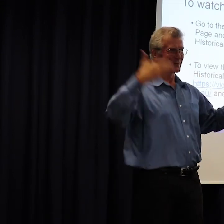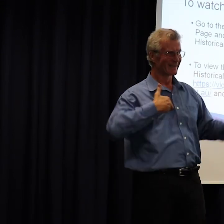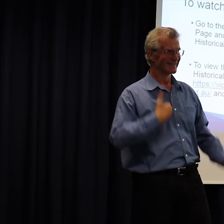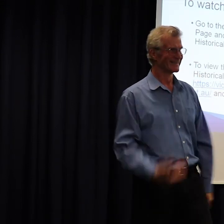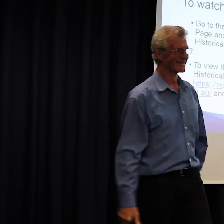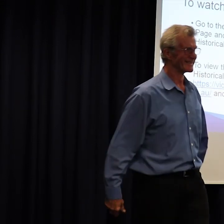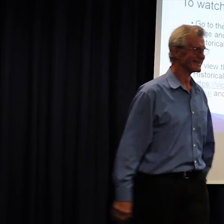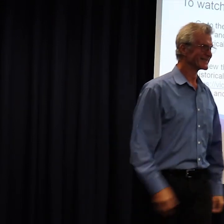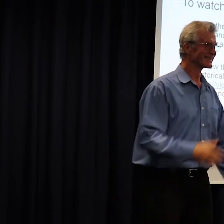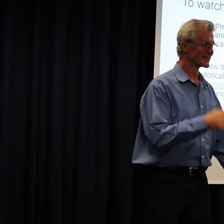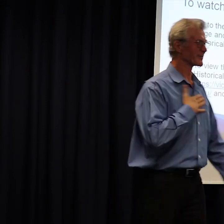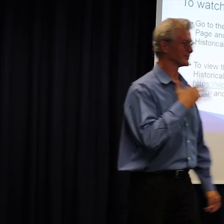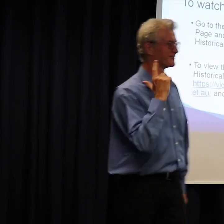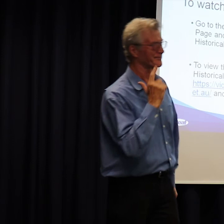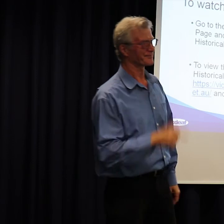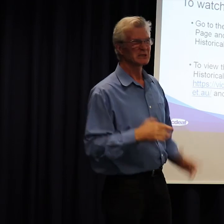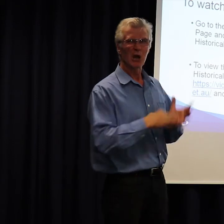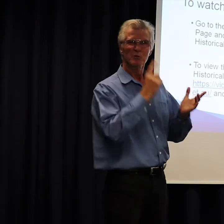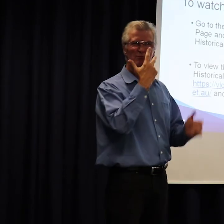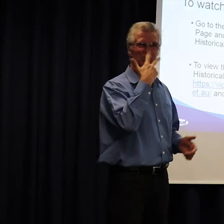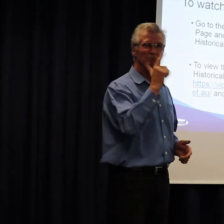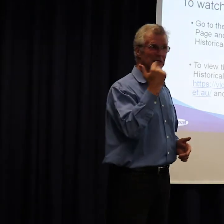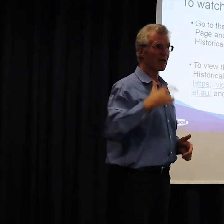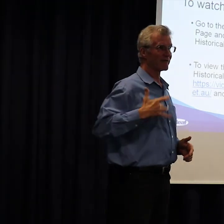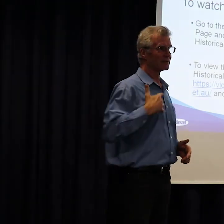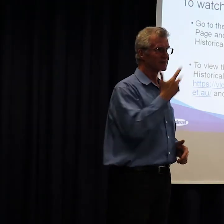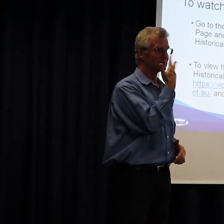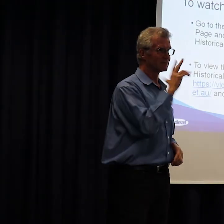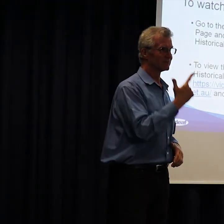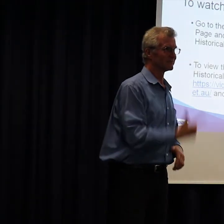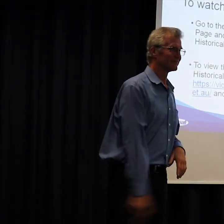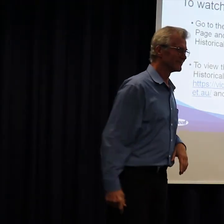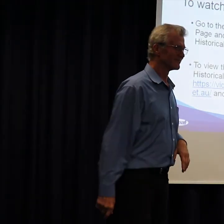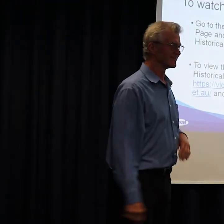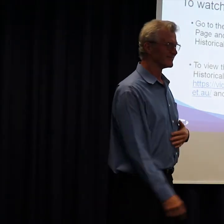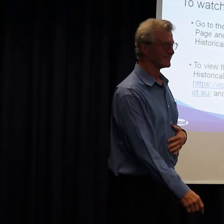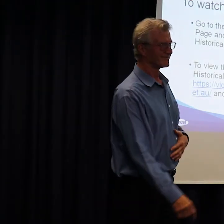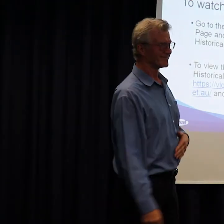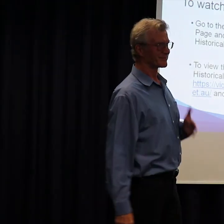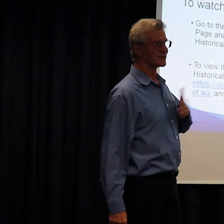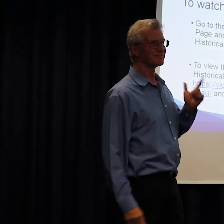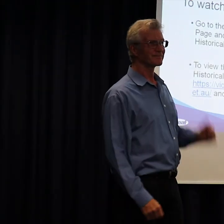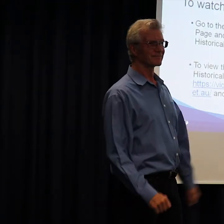So you can see history in action. He's still alive now, he's 87 years old, my teacher.